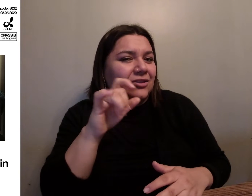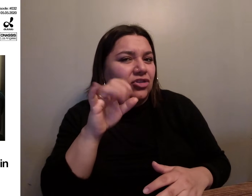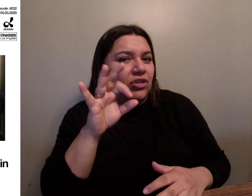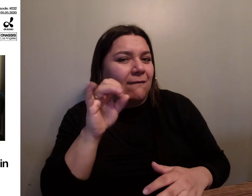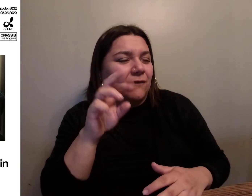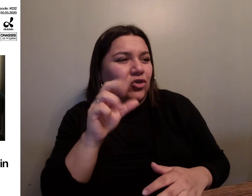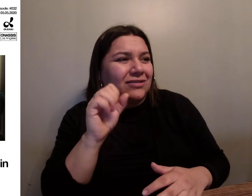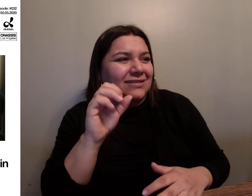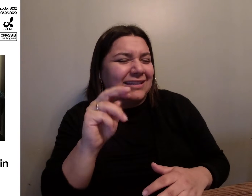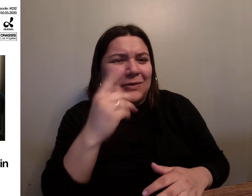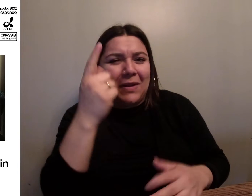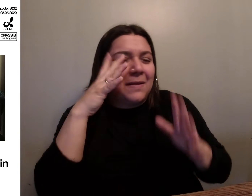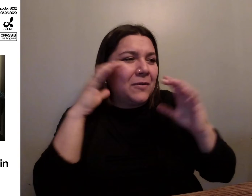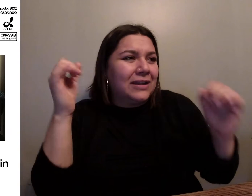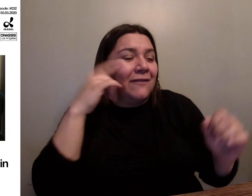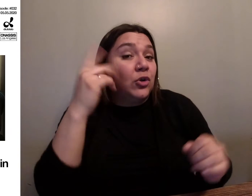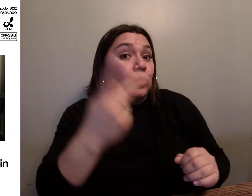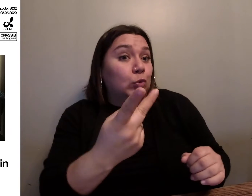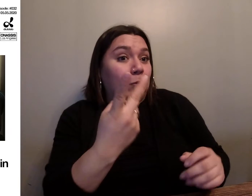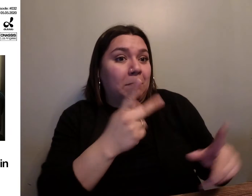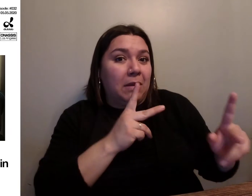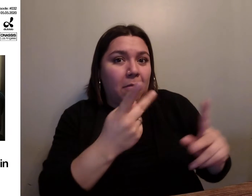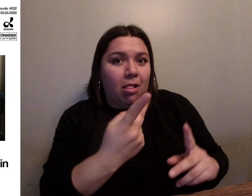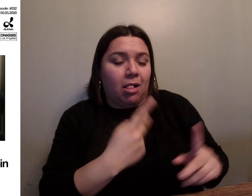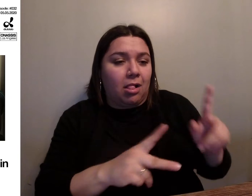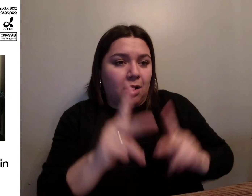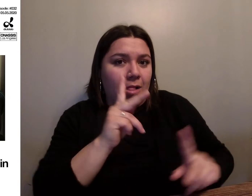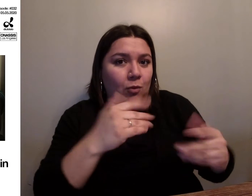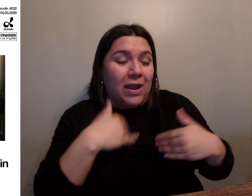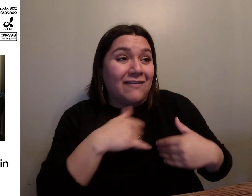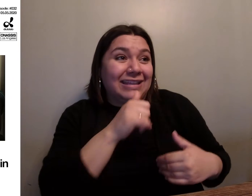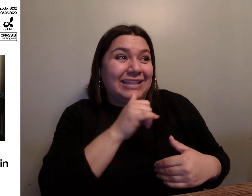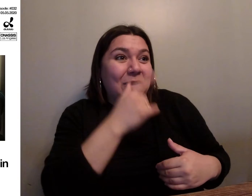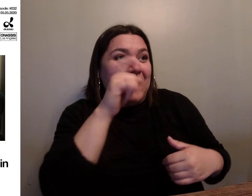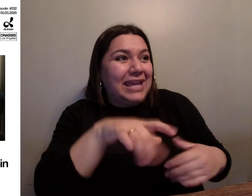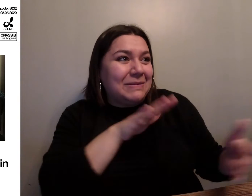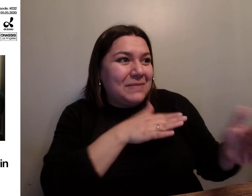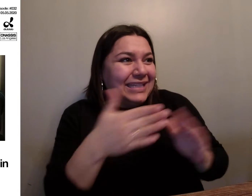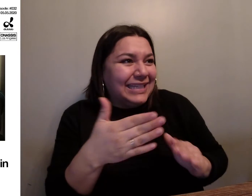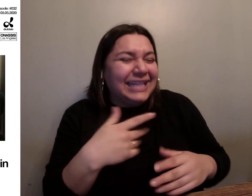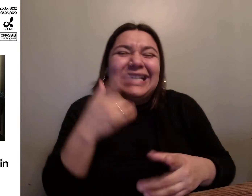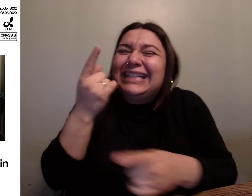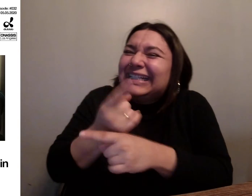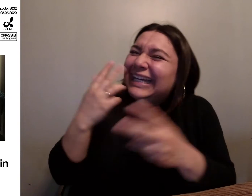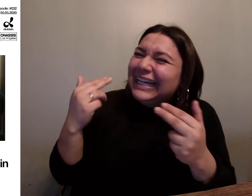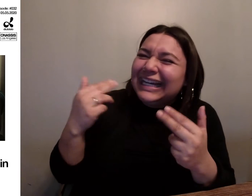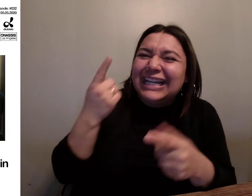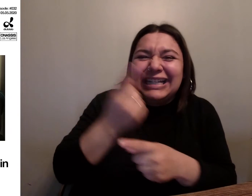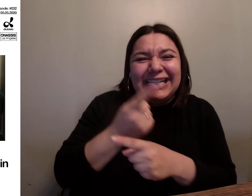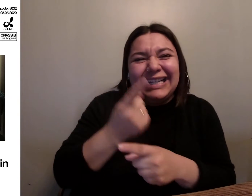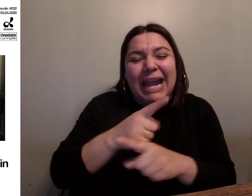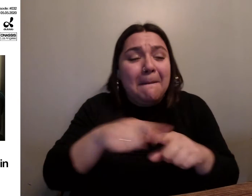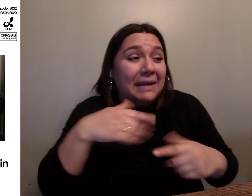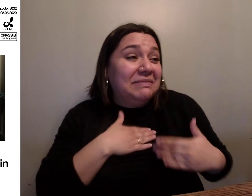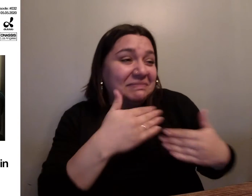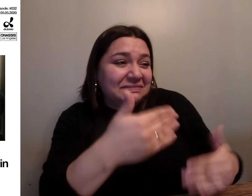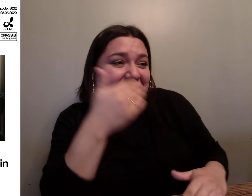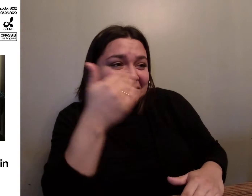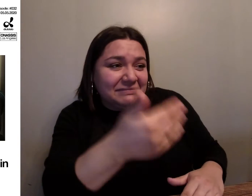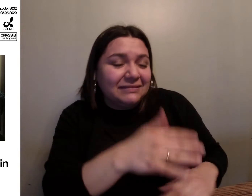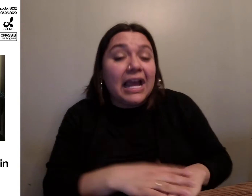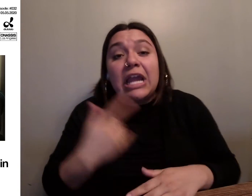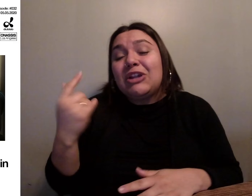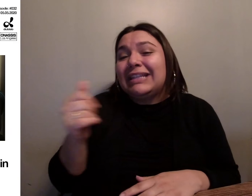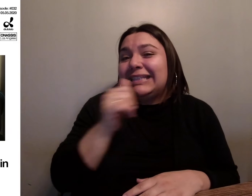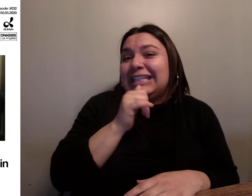to be dead. But please go ahead. Well, here's the secret for what it's worth. I have a terrible case